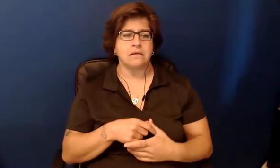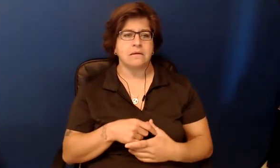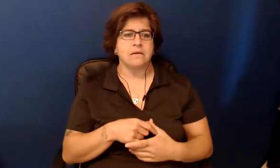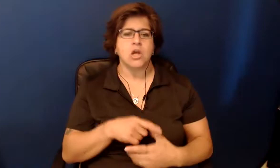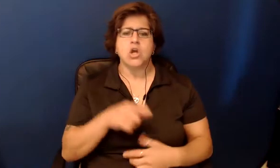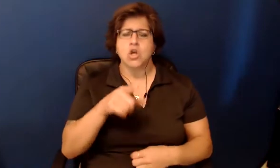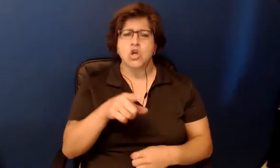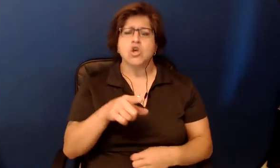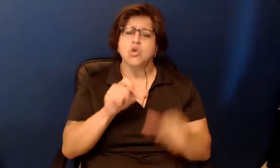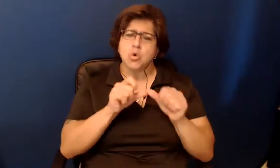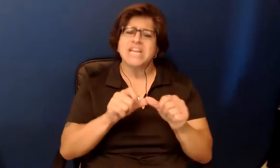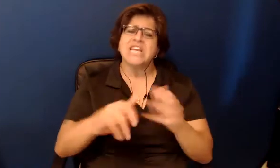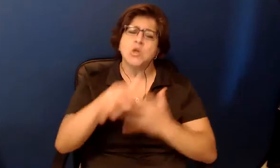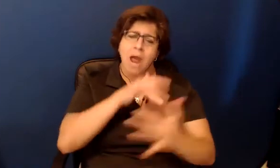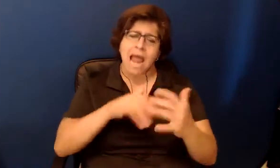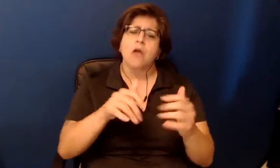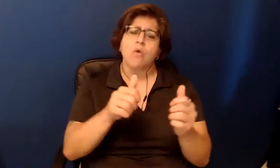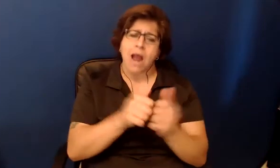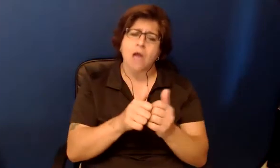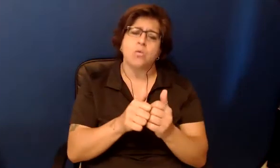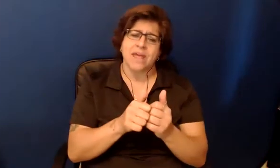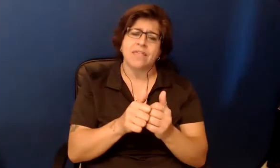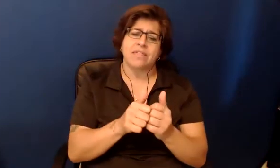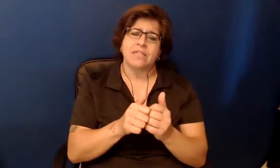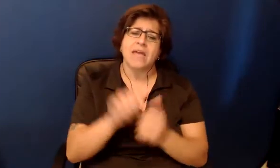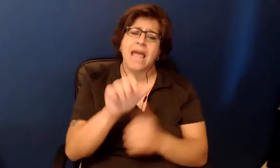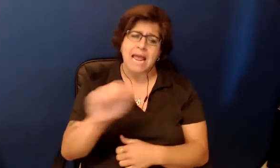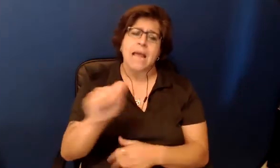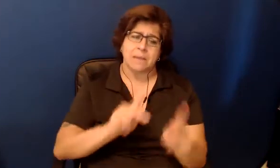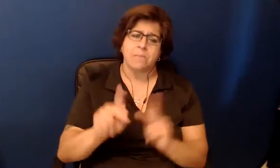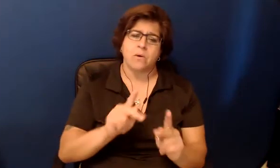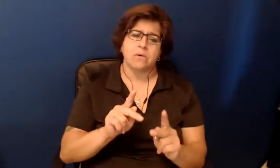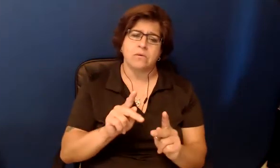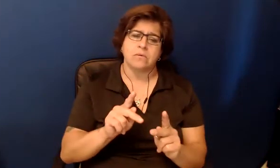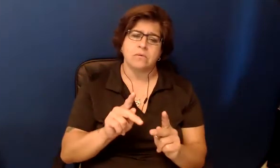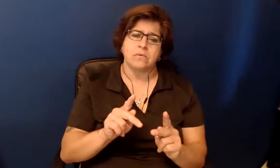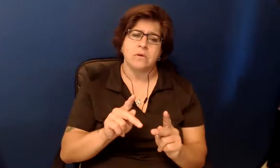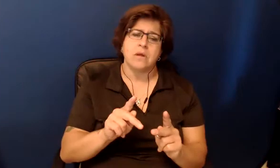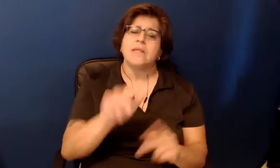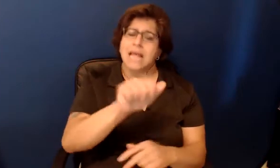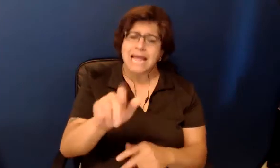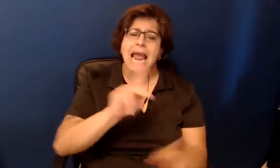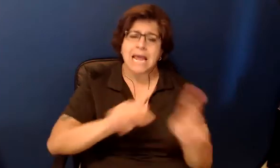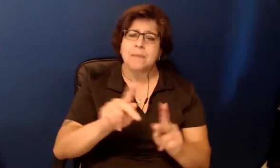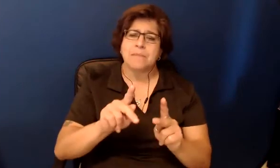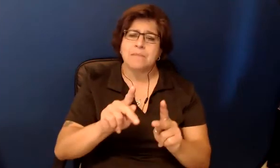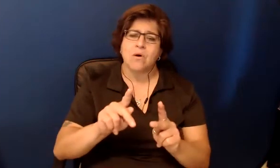can hang around with these people. You stay with them. They brought me my boy back."